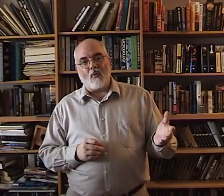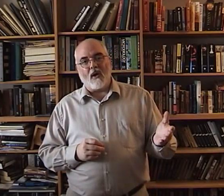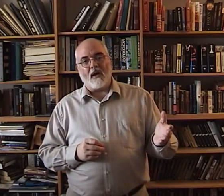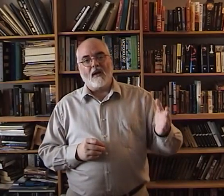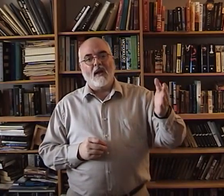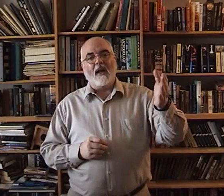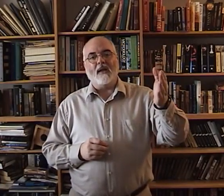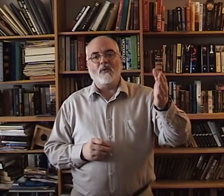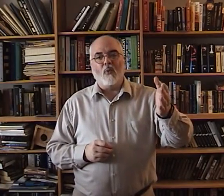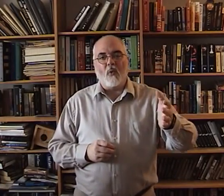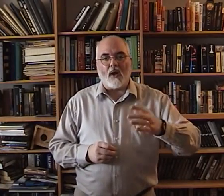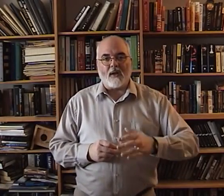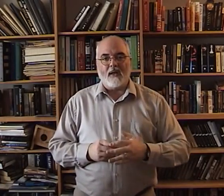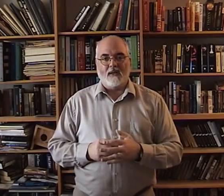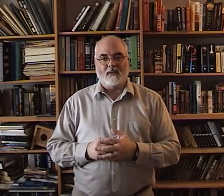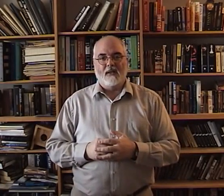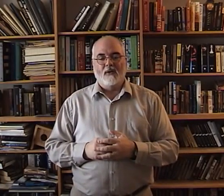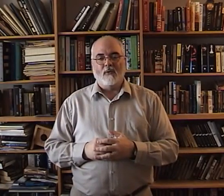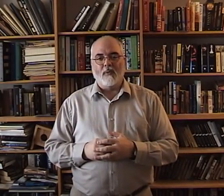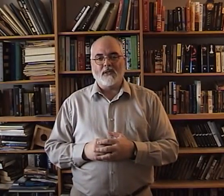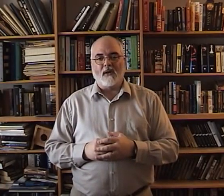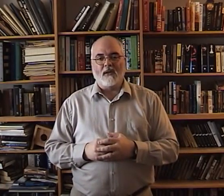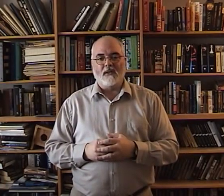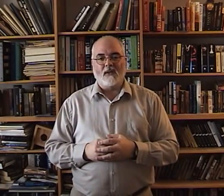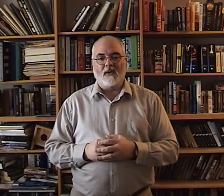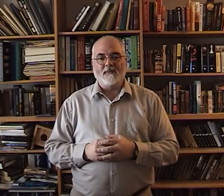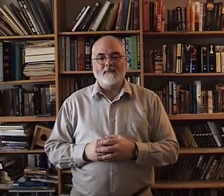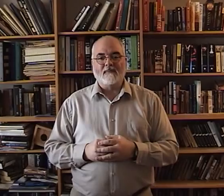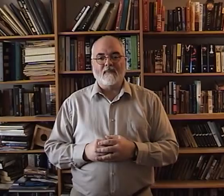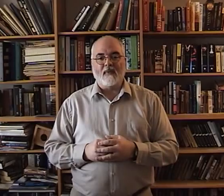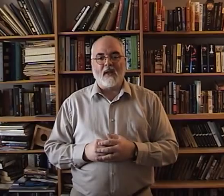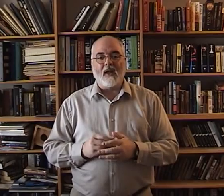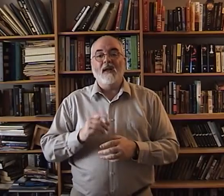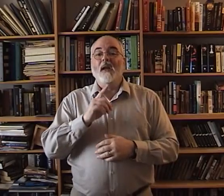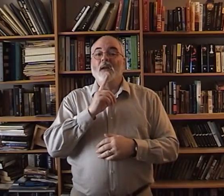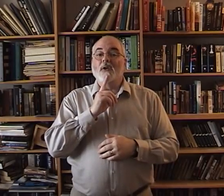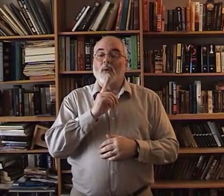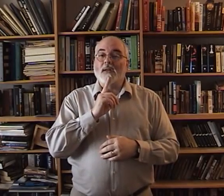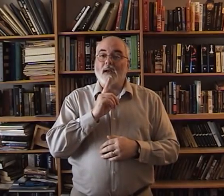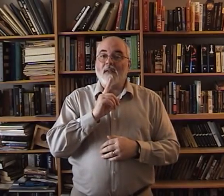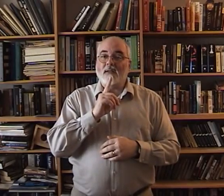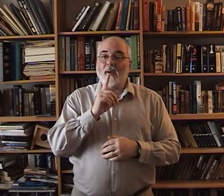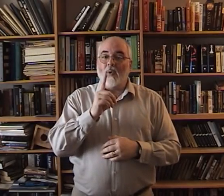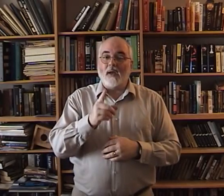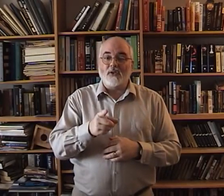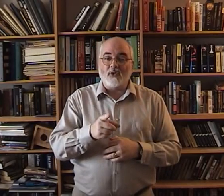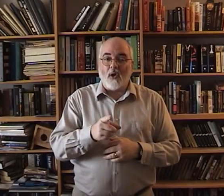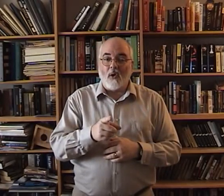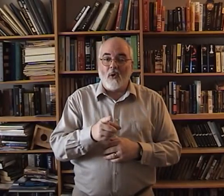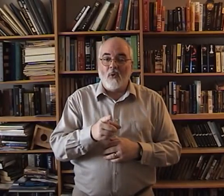way as what is when we started this song. Okay? So we're going to sign it the same way. So